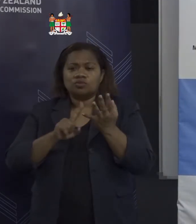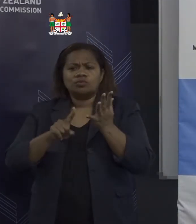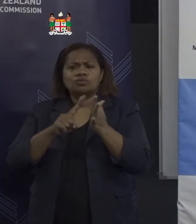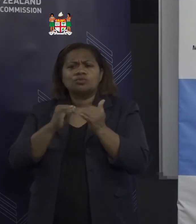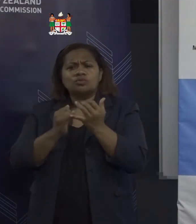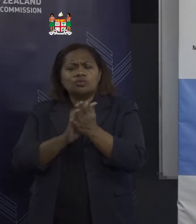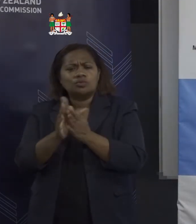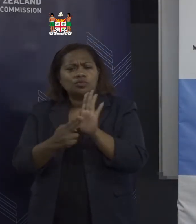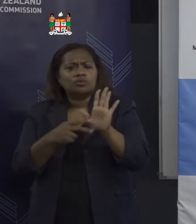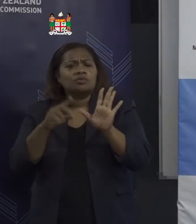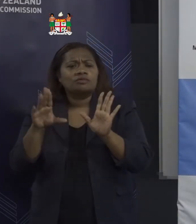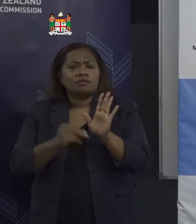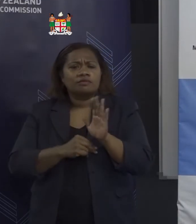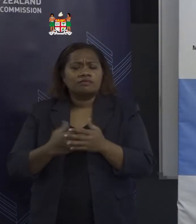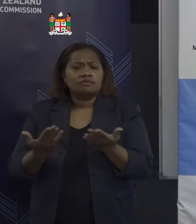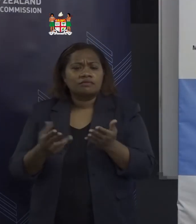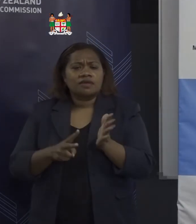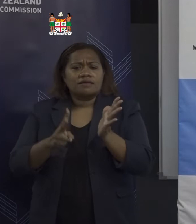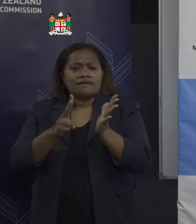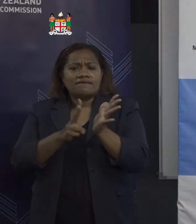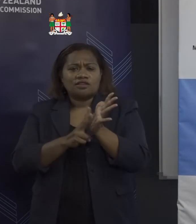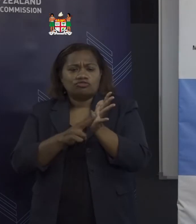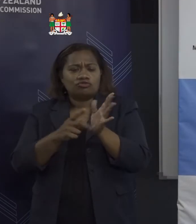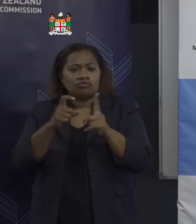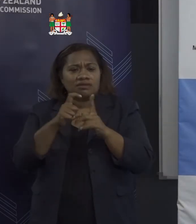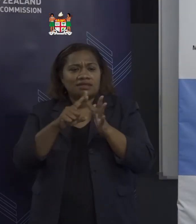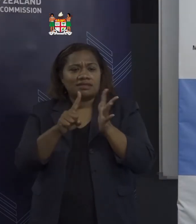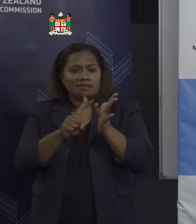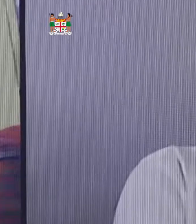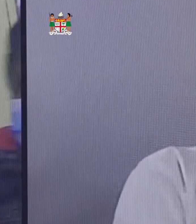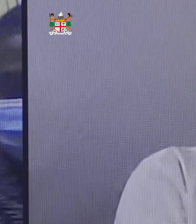of Pandit Vishnu Deo Memorial College. Congratulations.